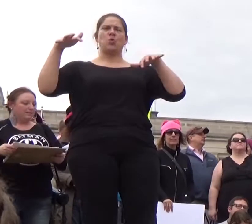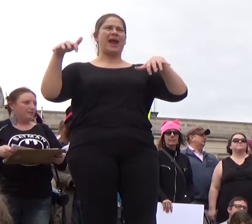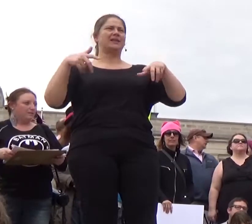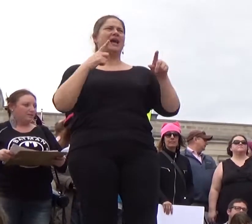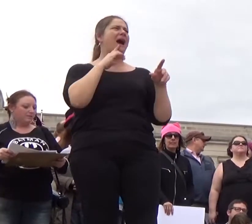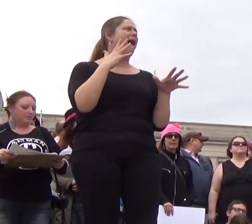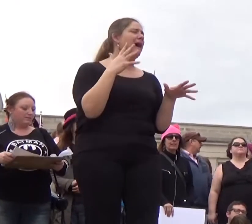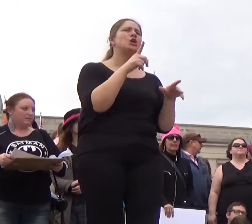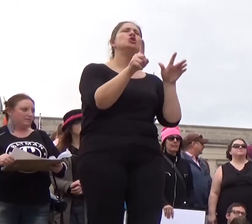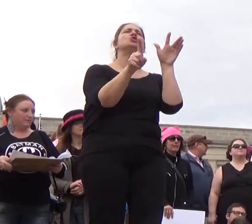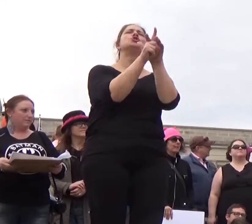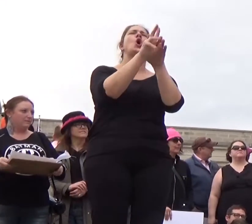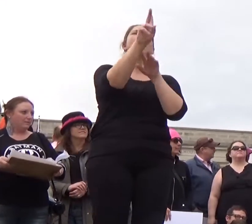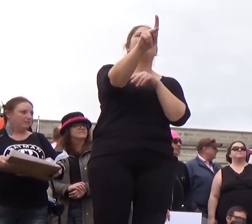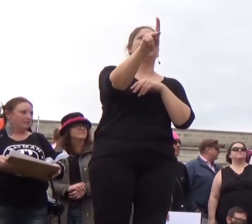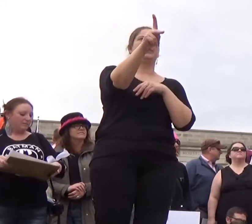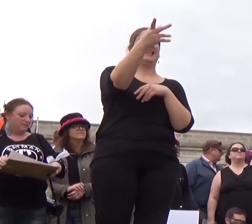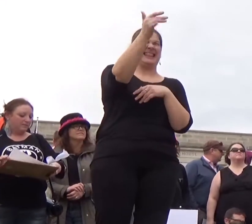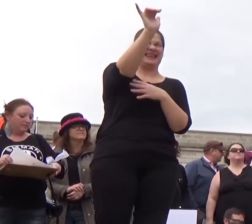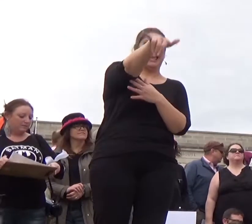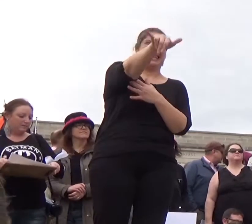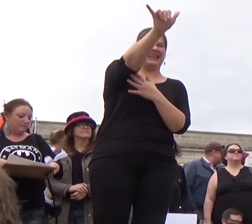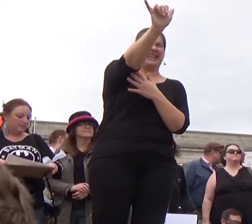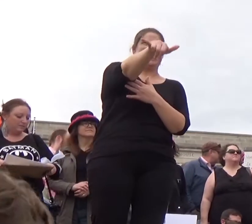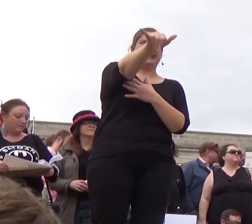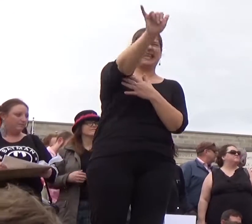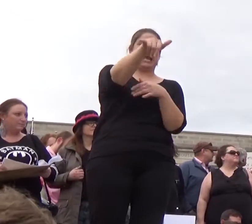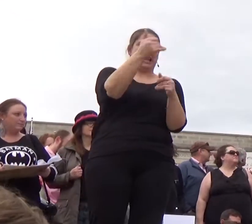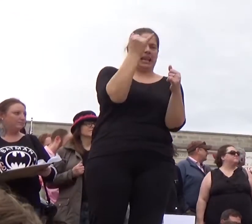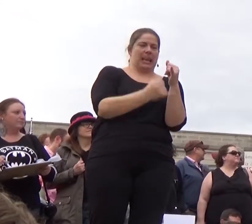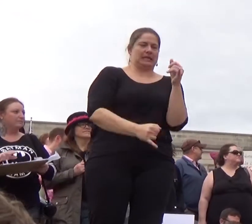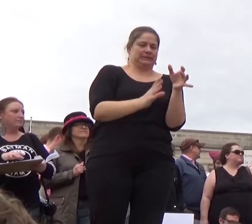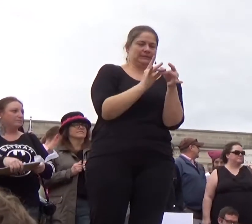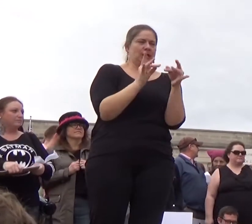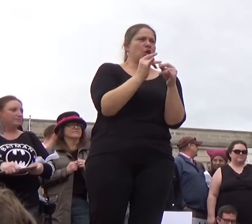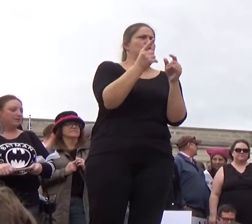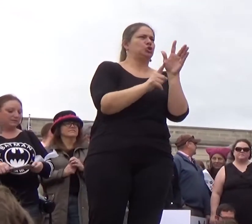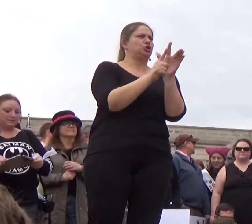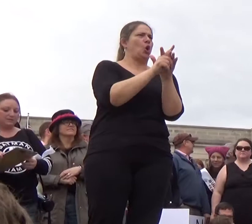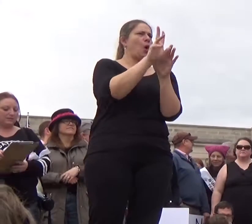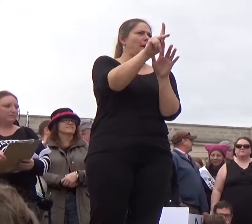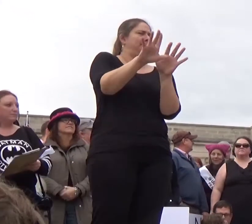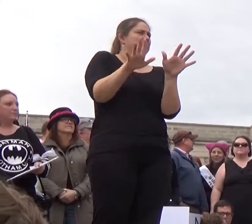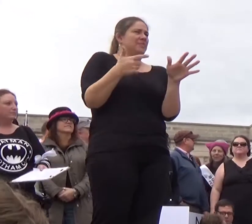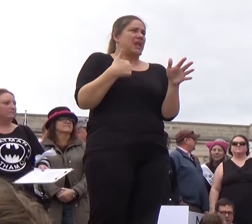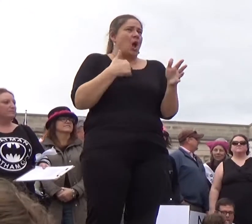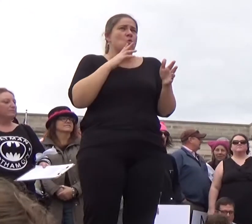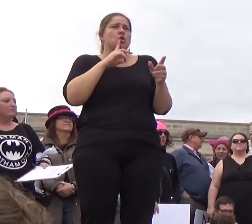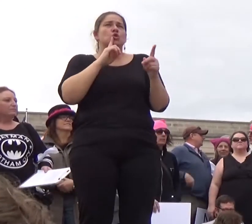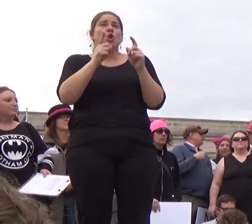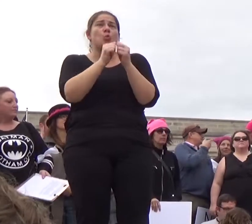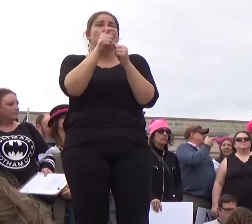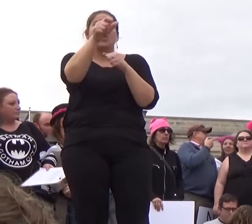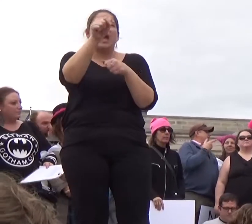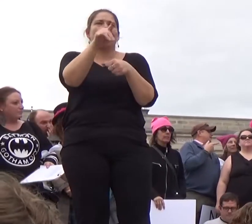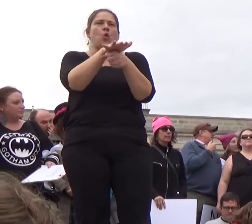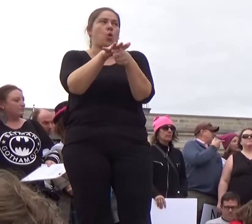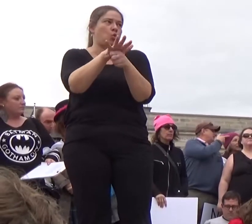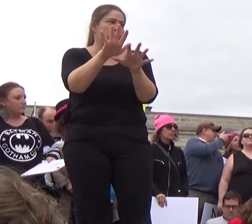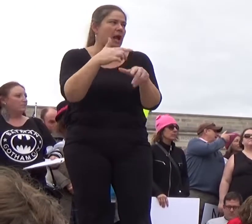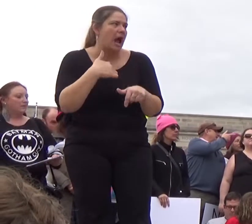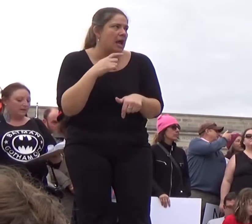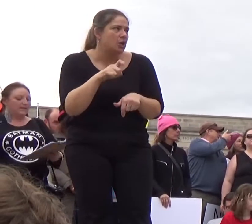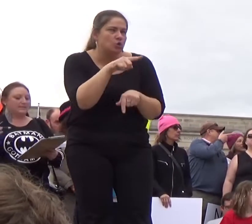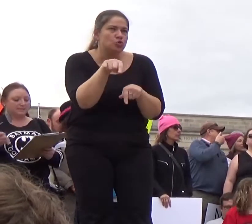show up. That was the last note we heard. Show up. I'm gonna talk to you at the local level. I need